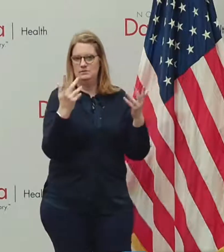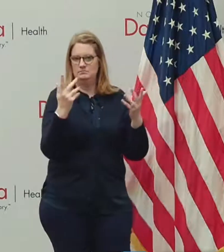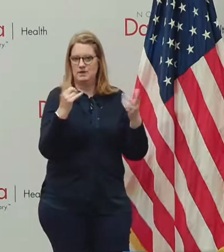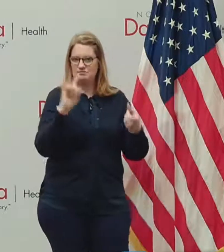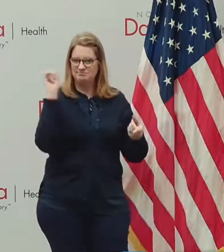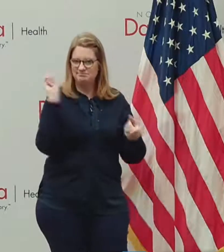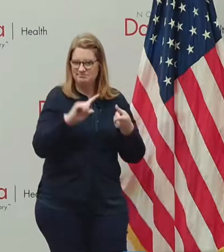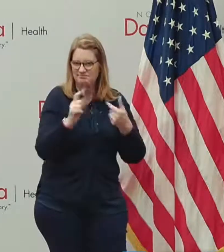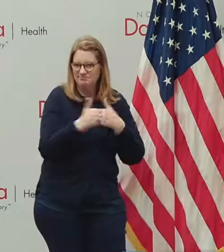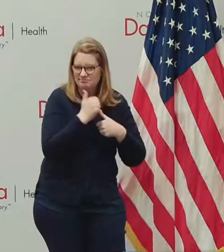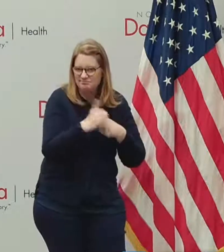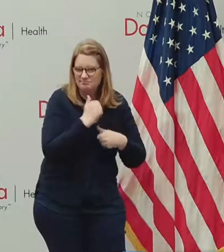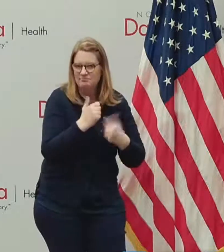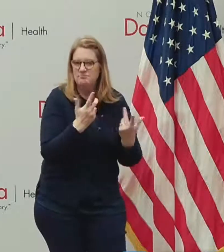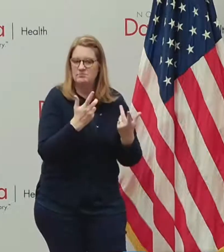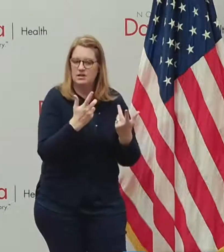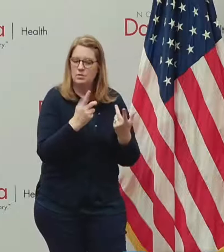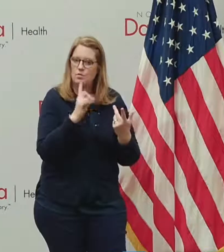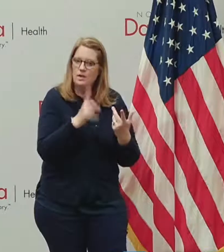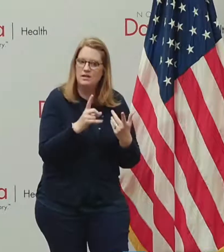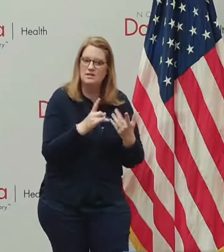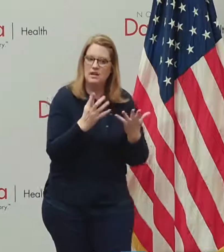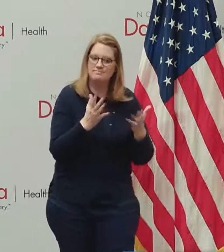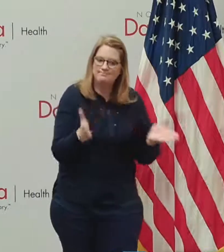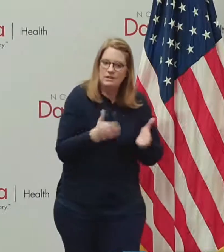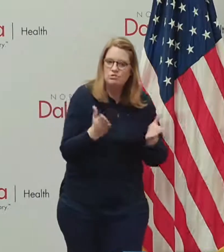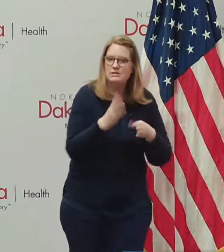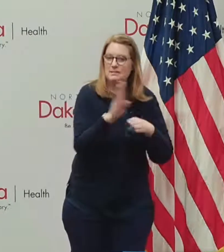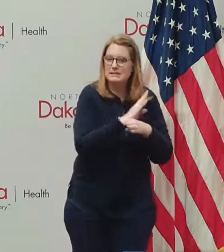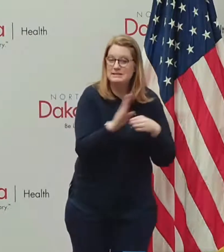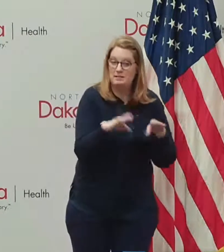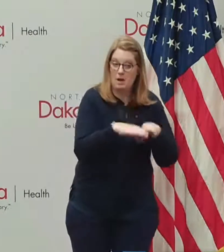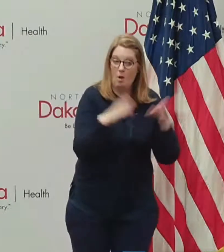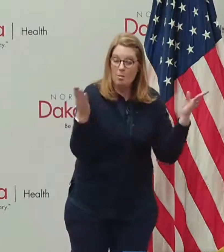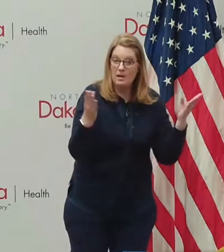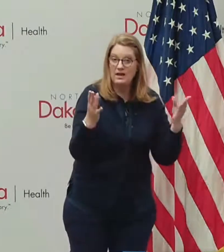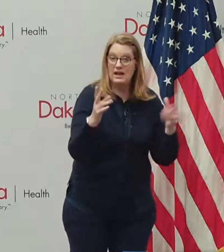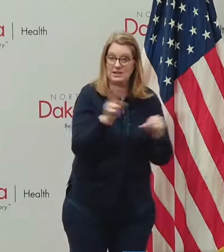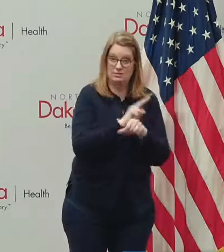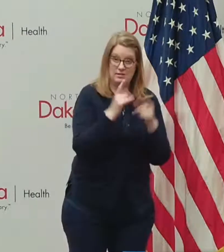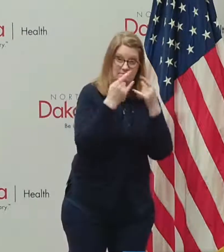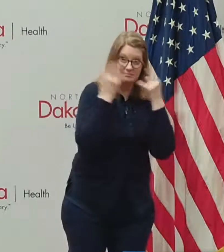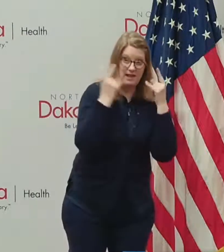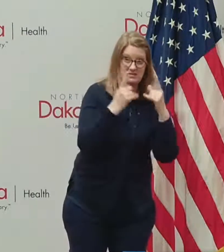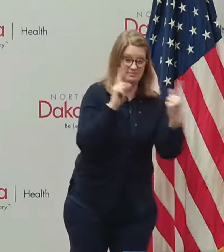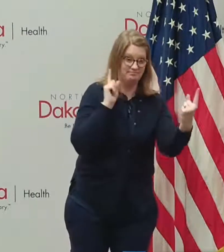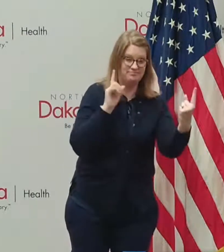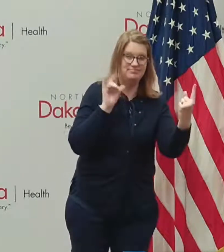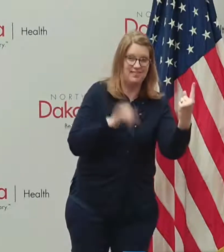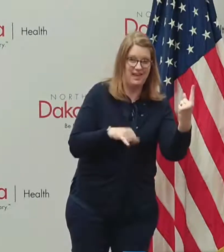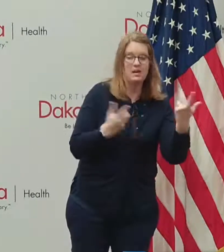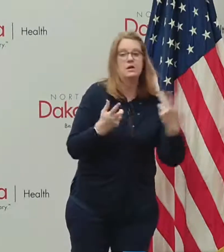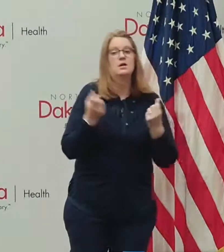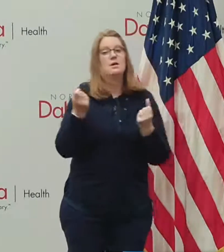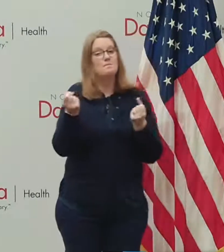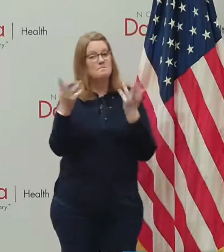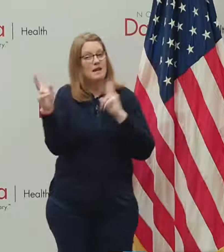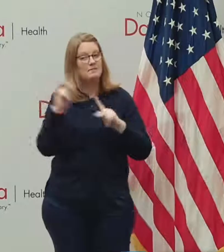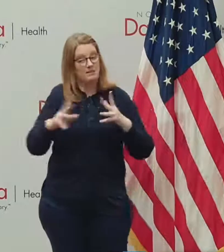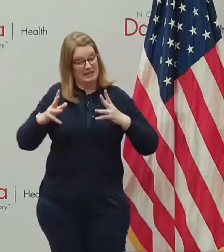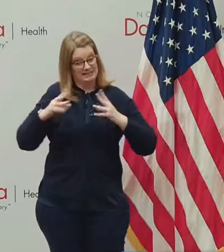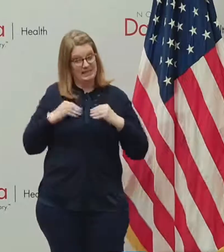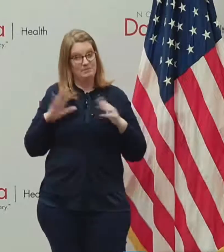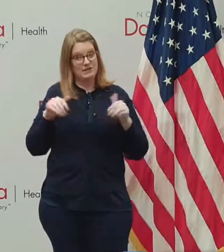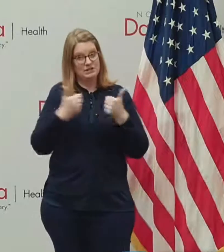mitigation within businesses to help us keep those businesses open. We know that others are considering action and taking action, and we